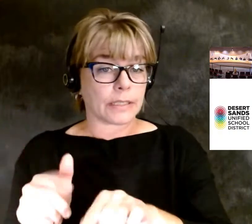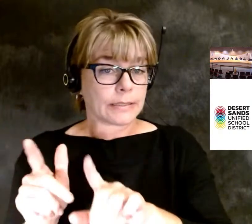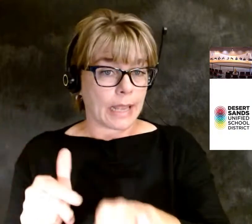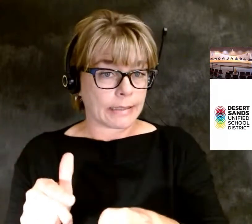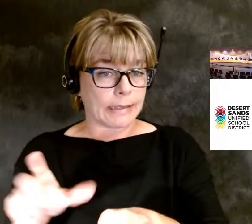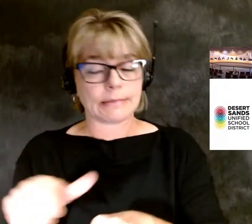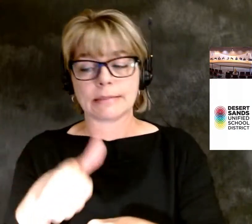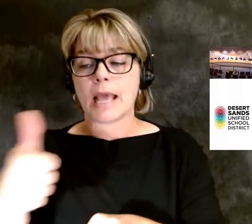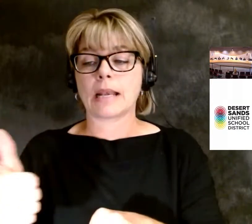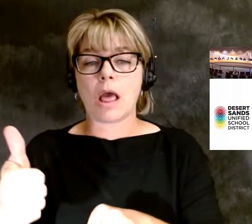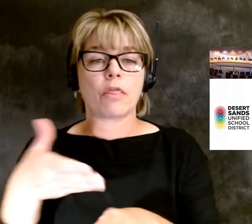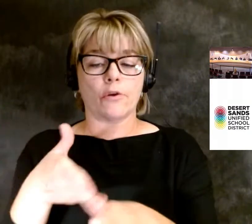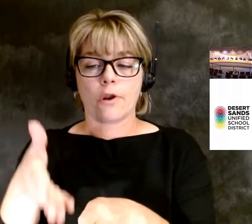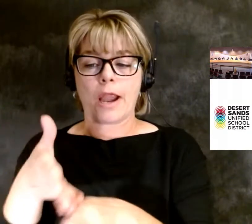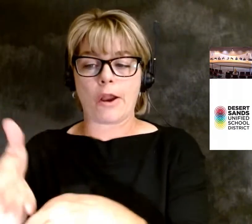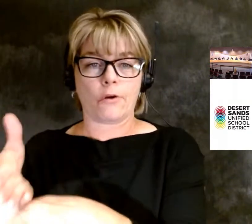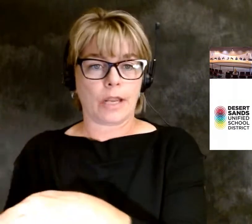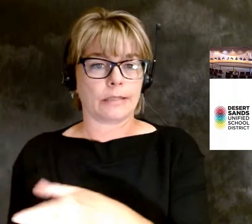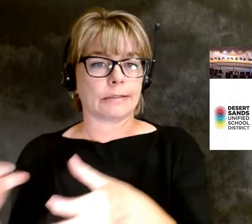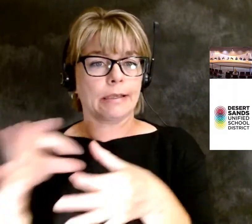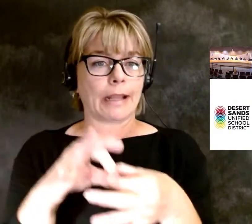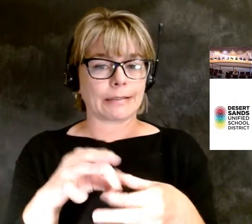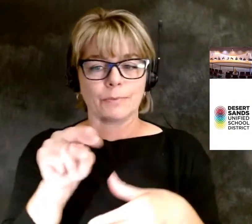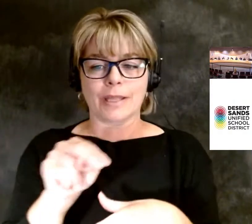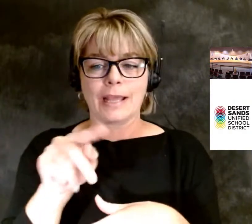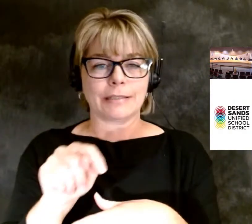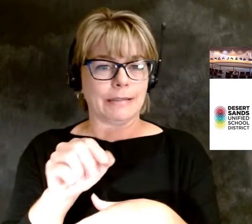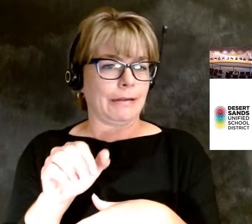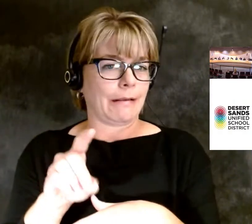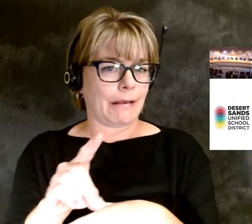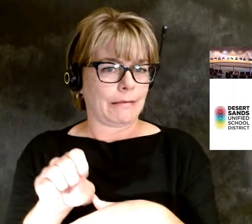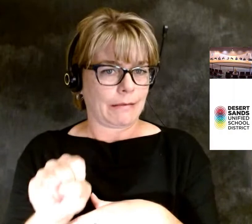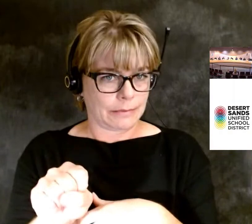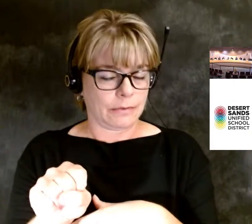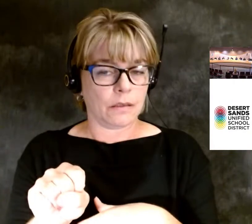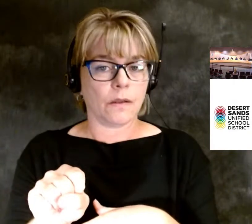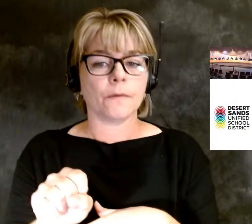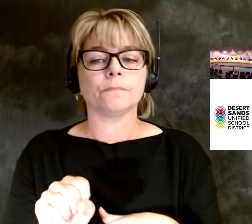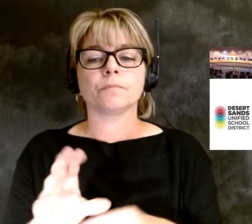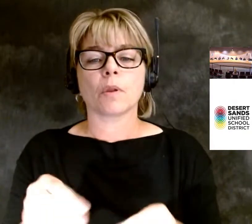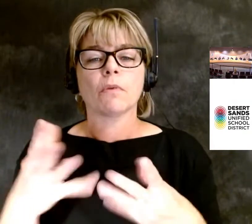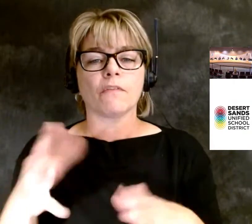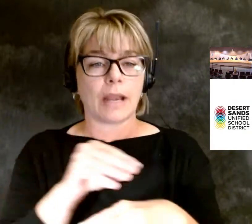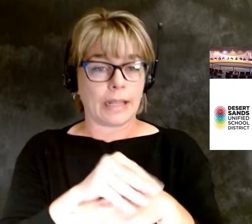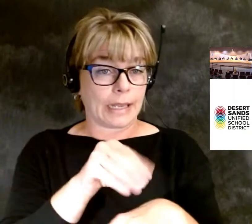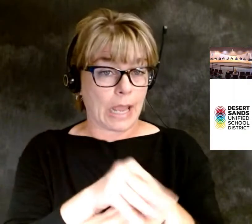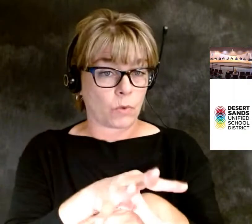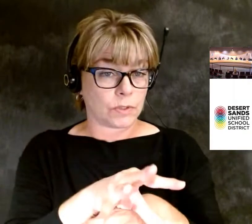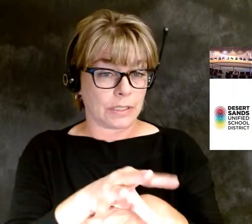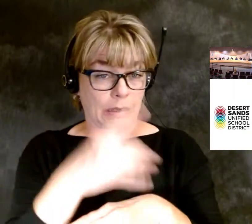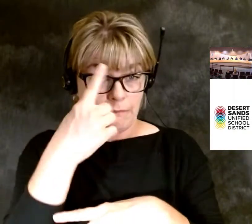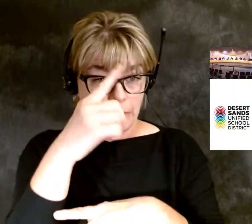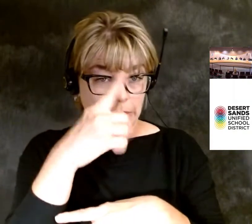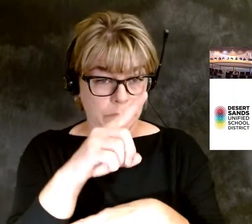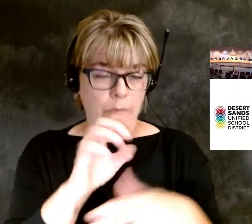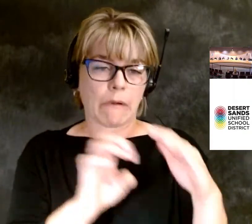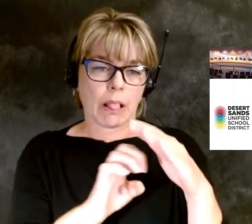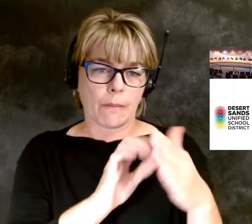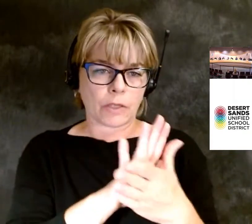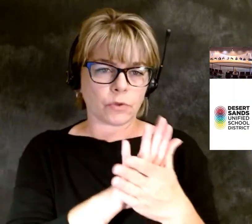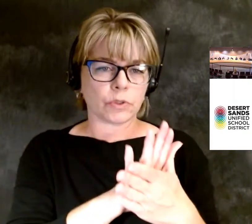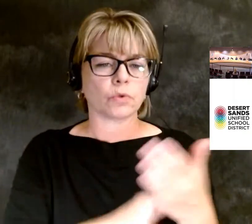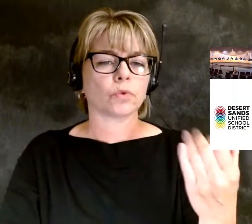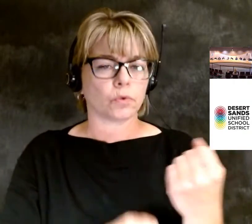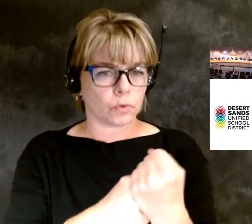with MTSS. Providing additional counseling position to middle schools to support social and emotional needs.